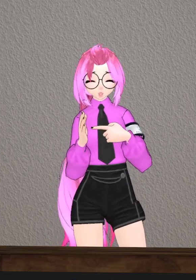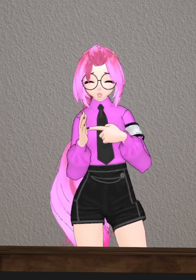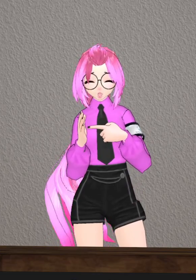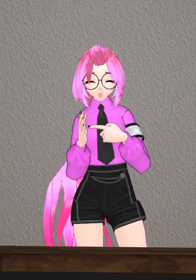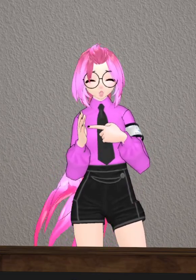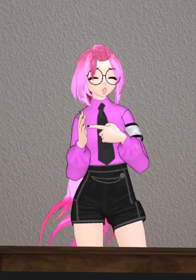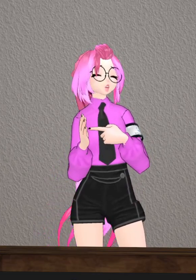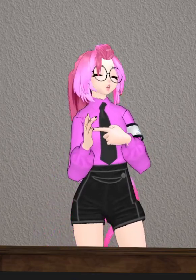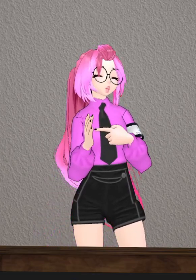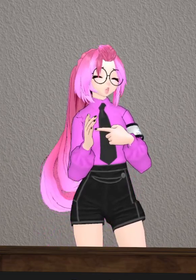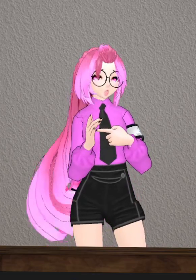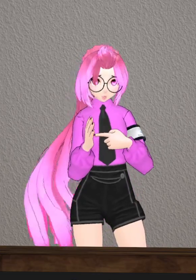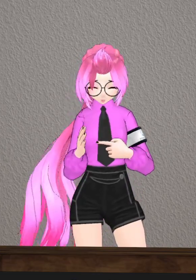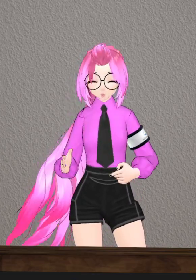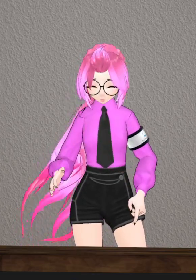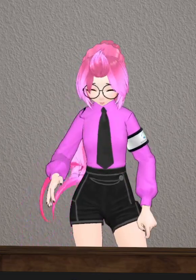So you're pointing to your palm.